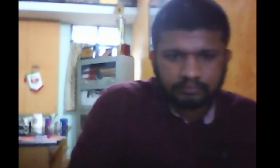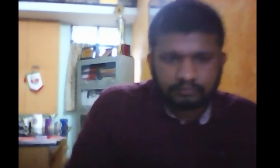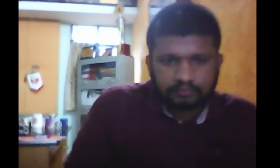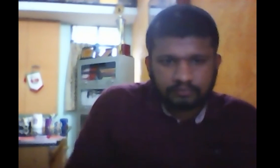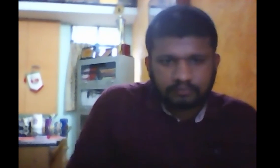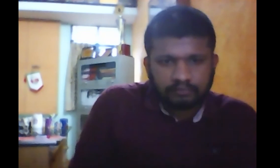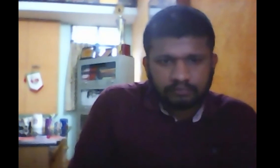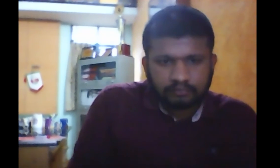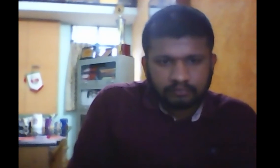Heron?